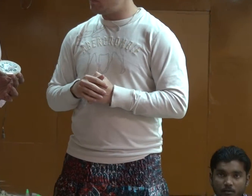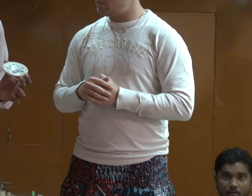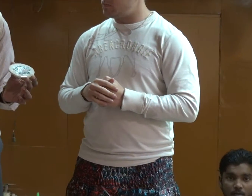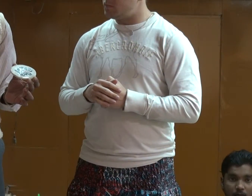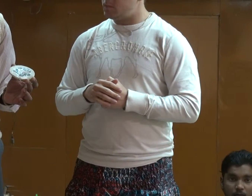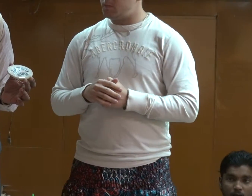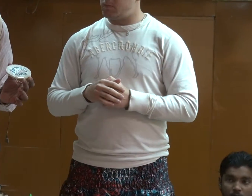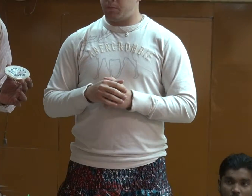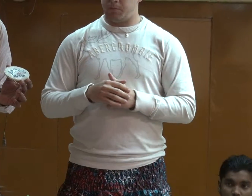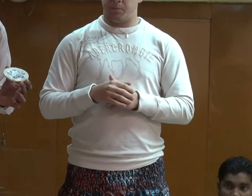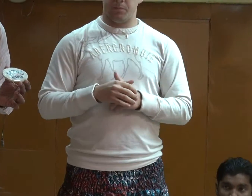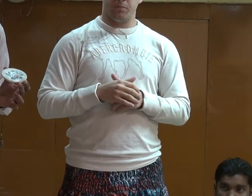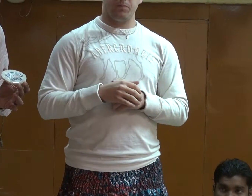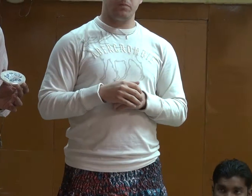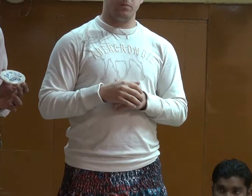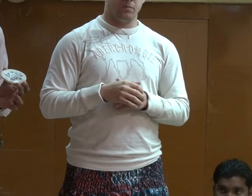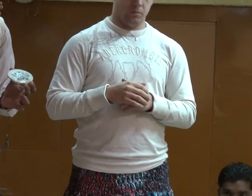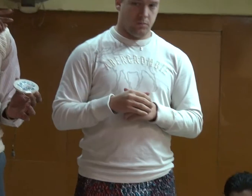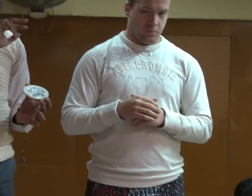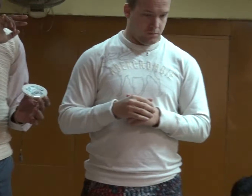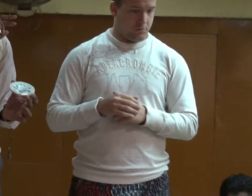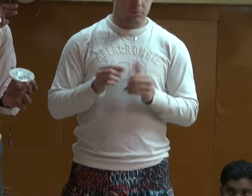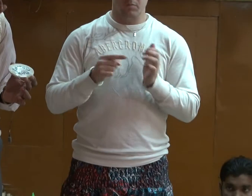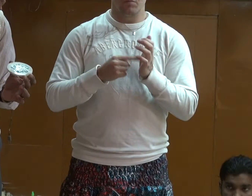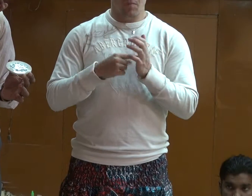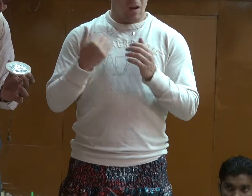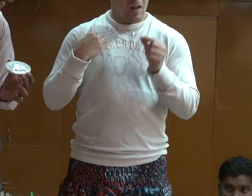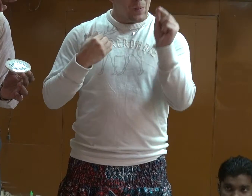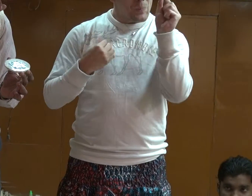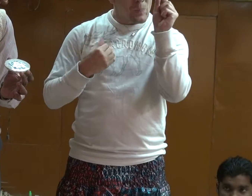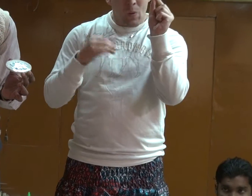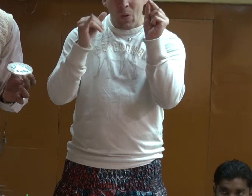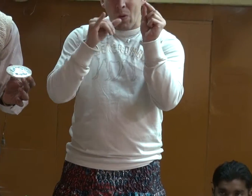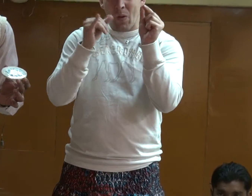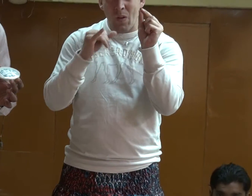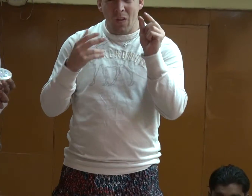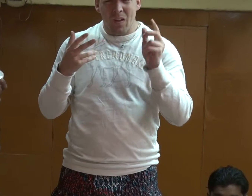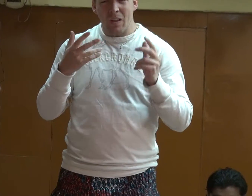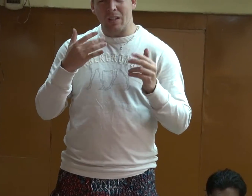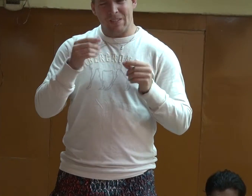Sometimes they are very fine open shift, they expend 10 to 5 minutes.